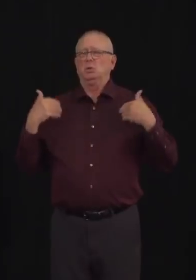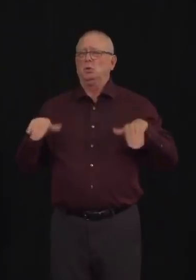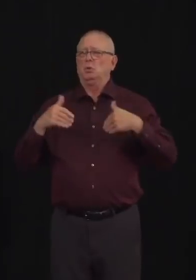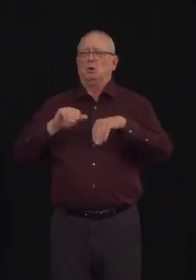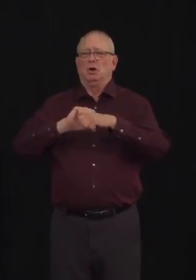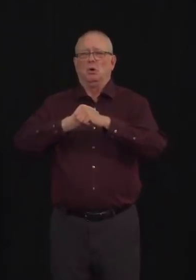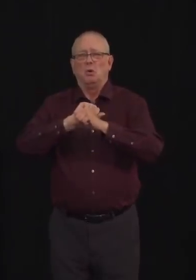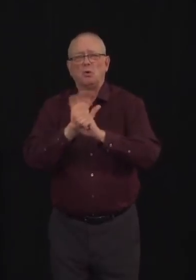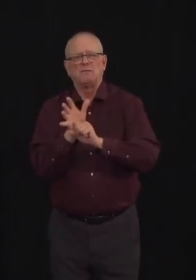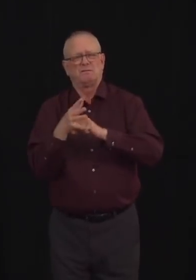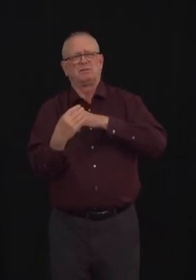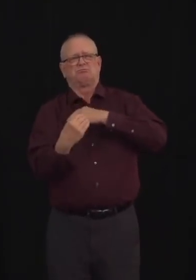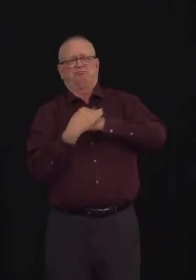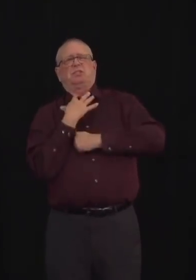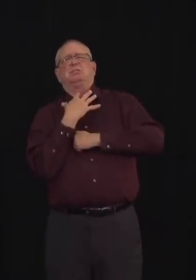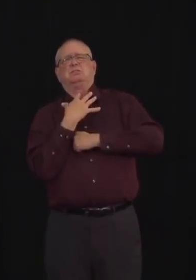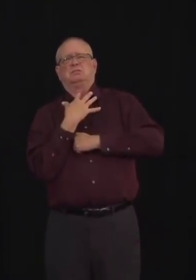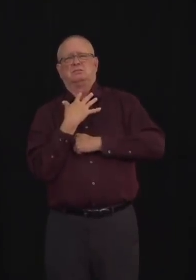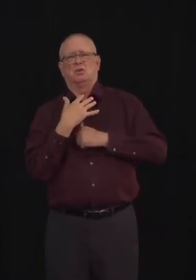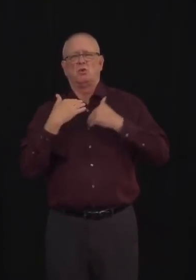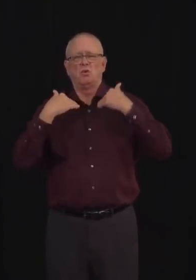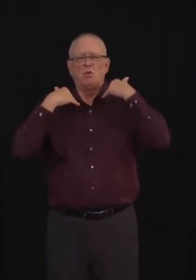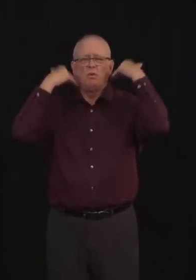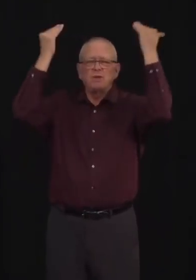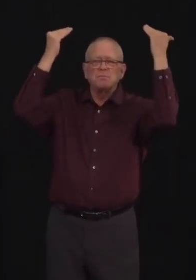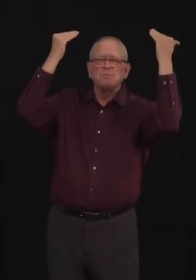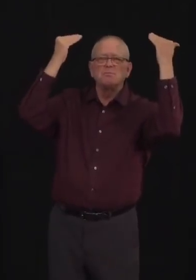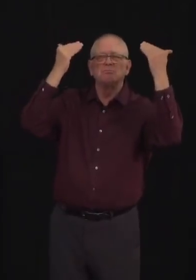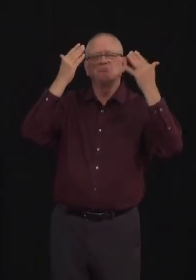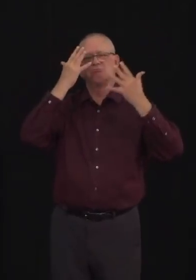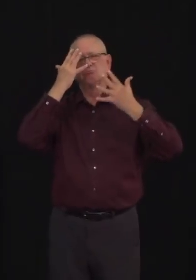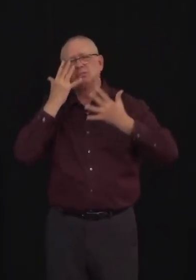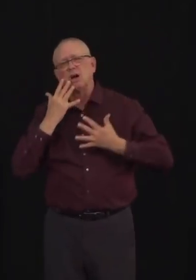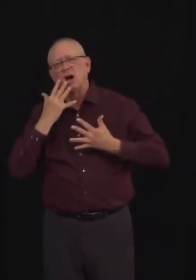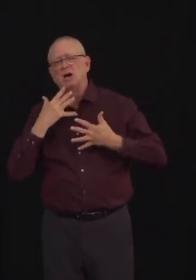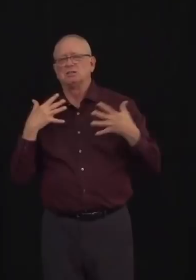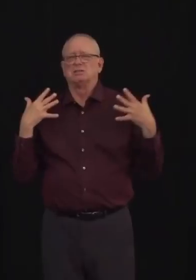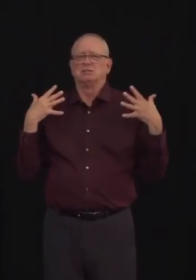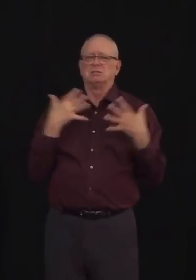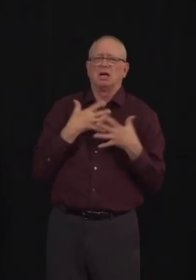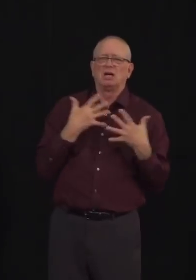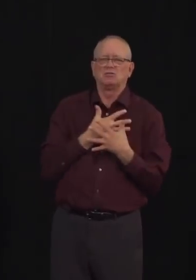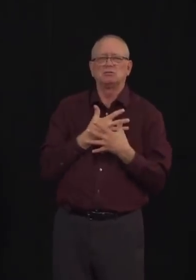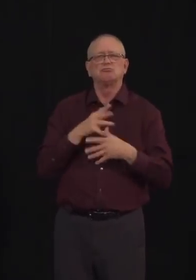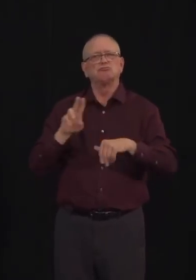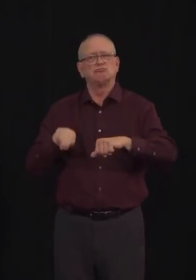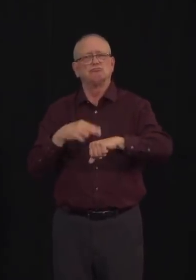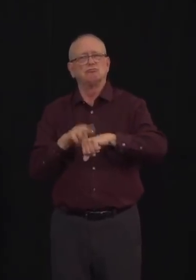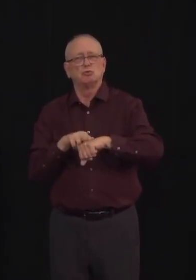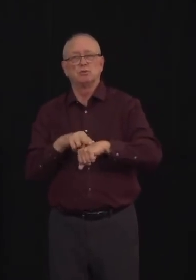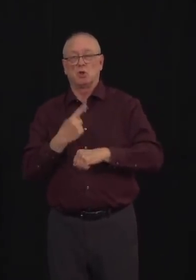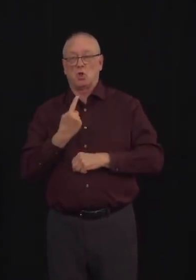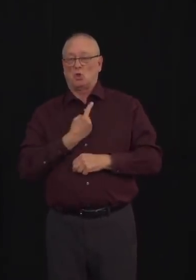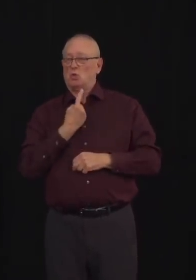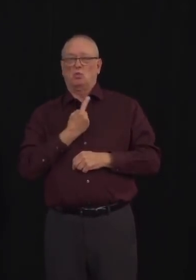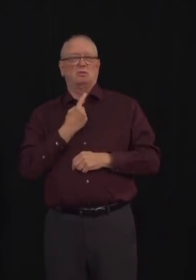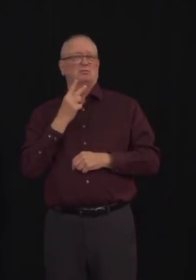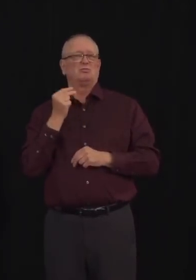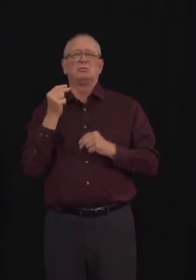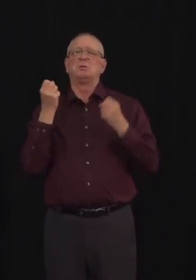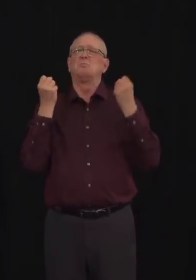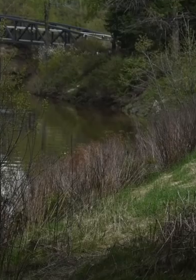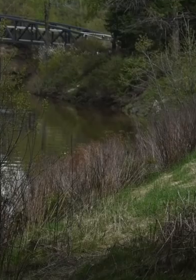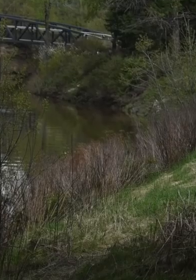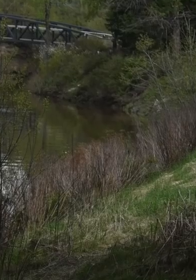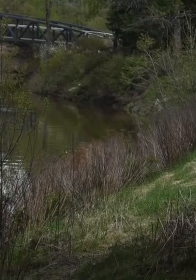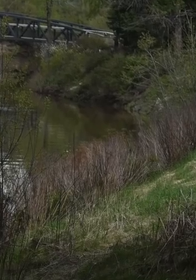feel overwhelmed, sad, or scared. You are not alone in feeling this way. We are starting to get information